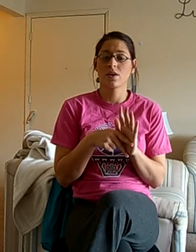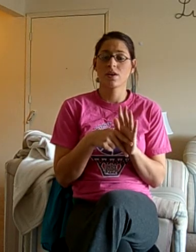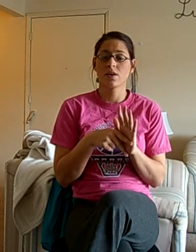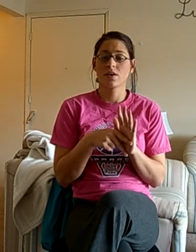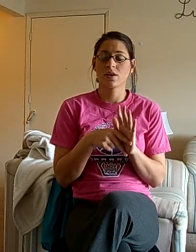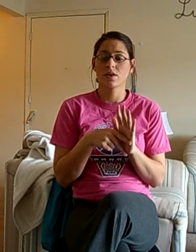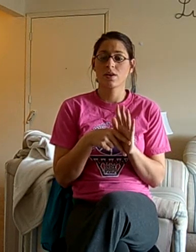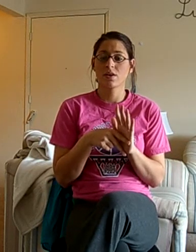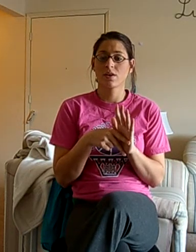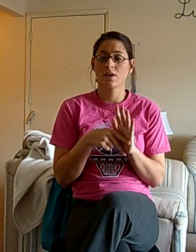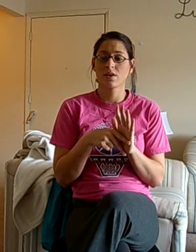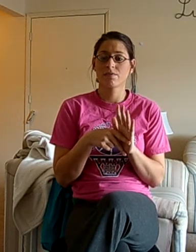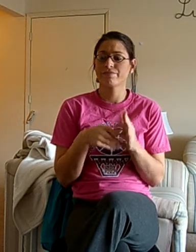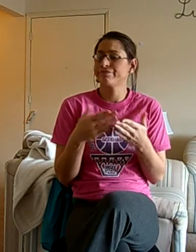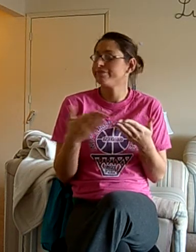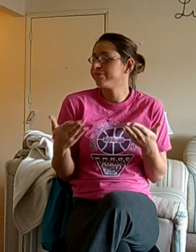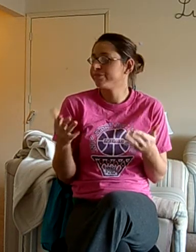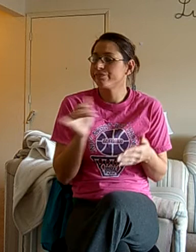are things like